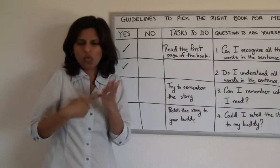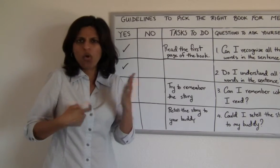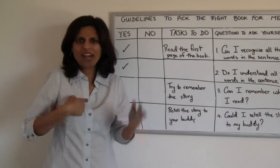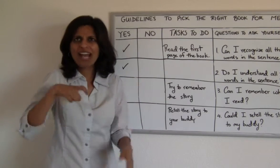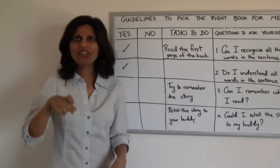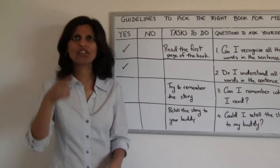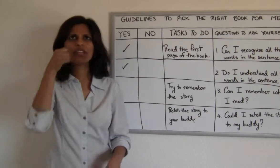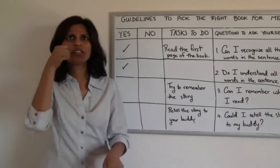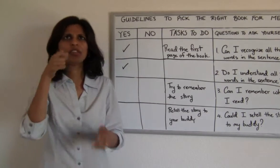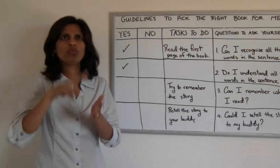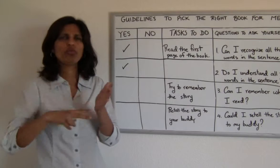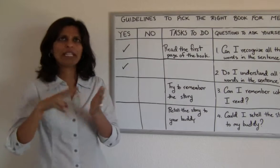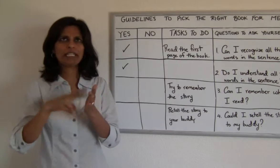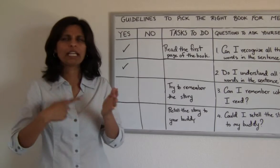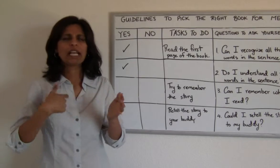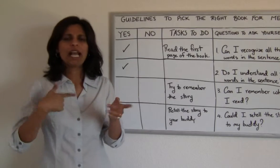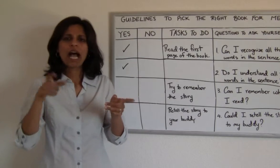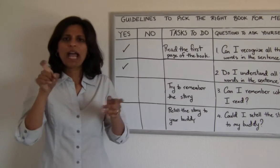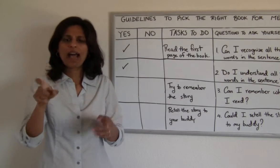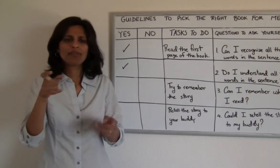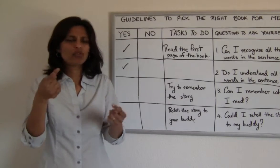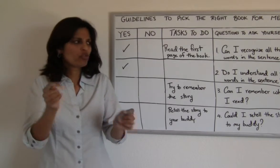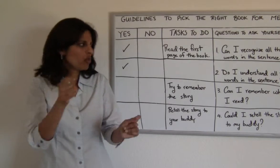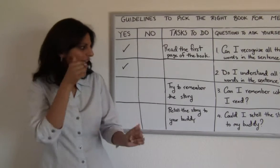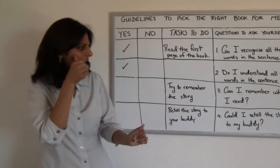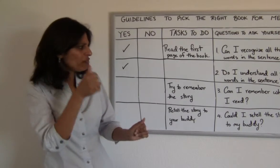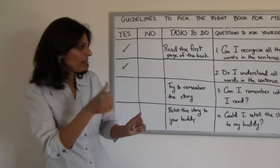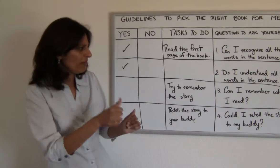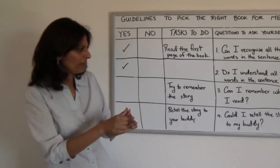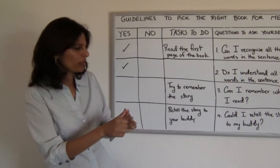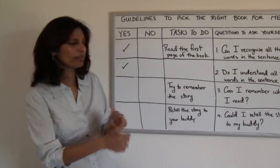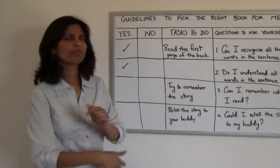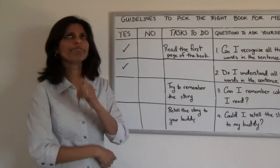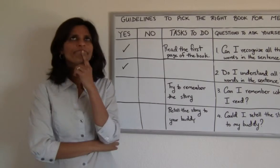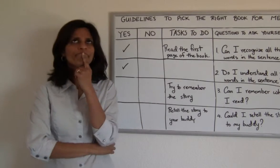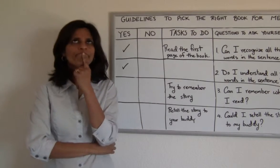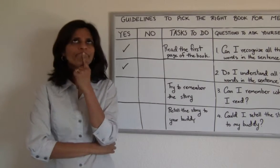what did I just read? I have to try and remember.